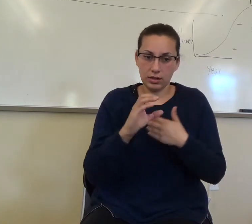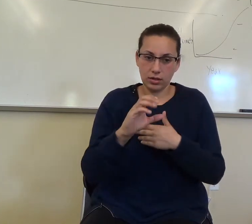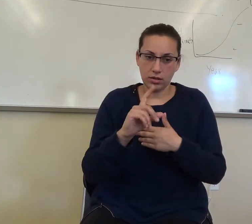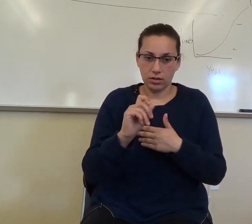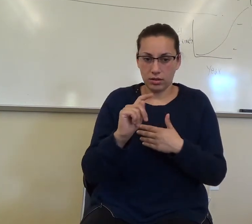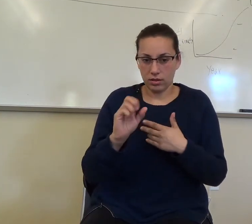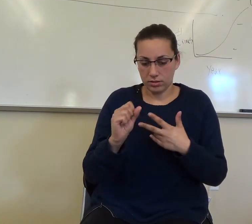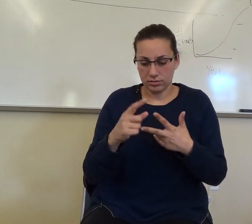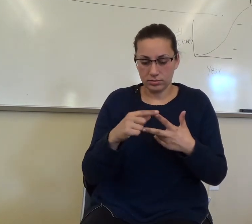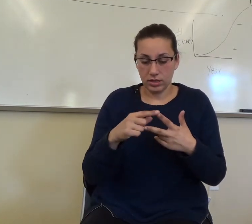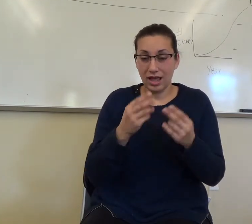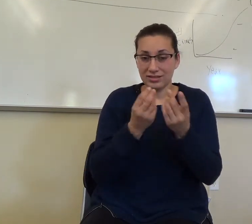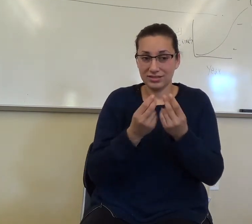and